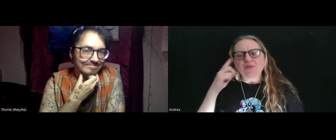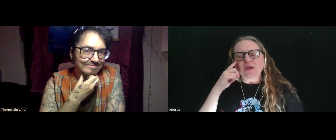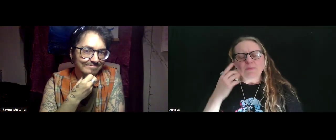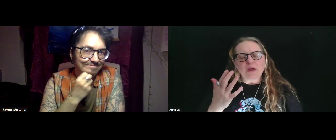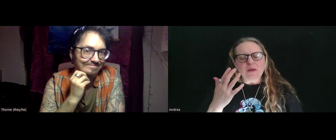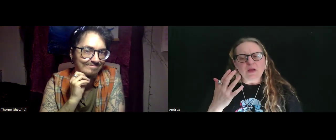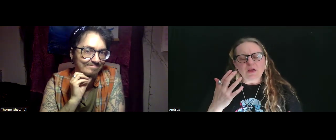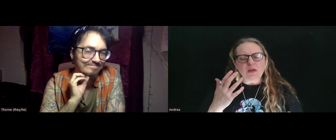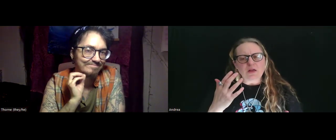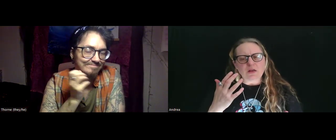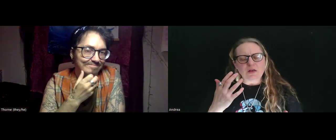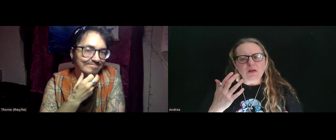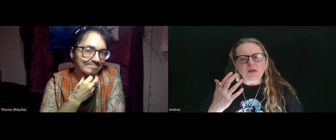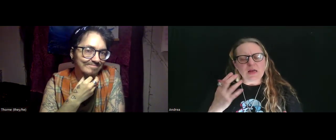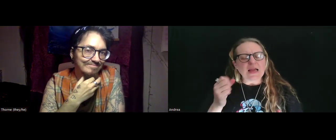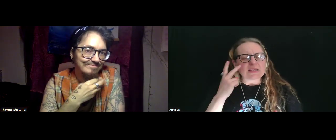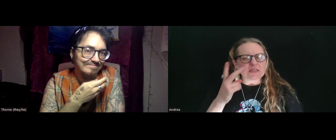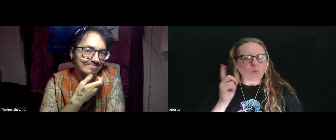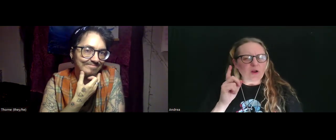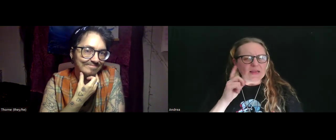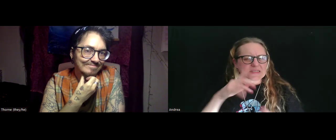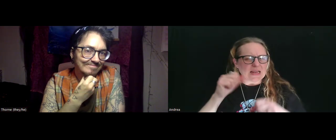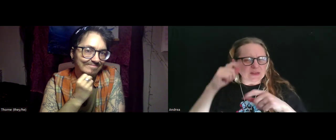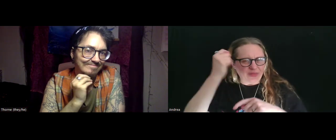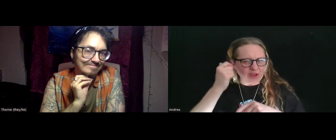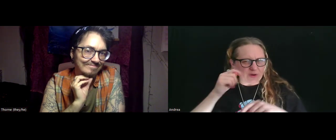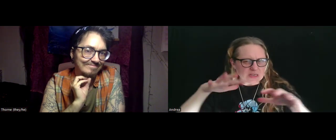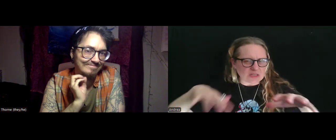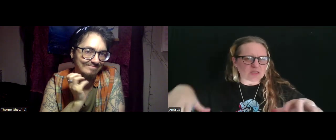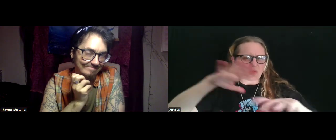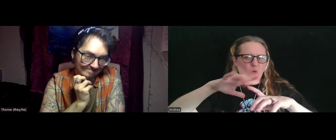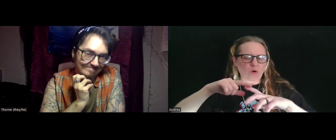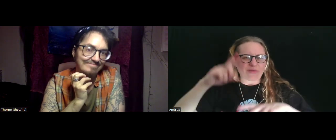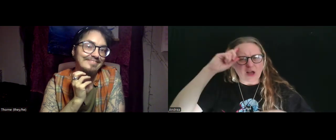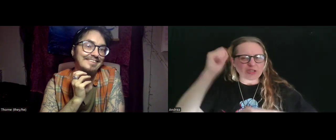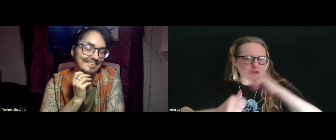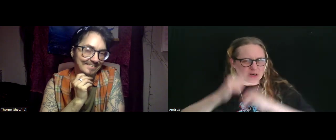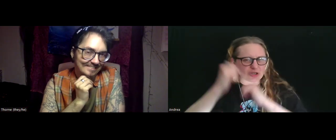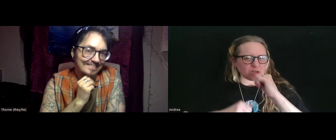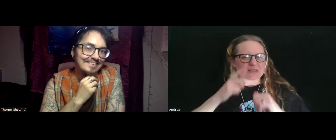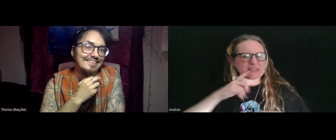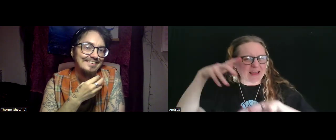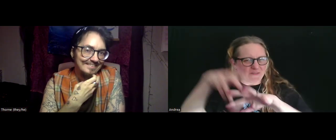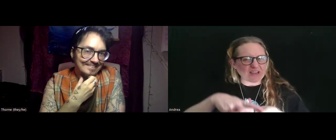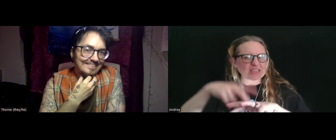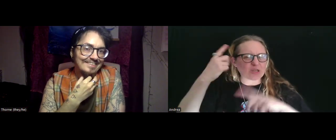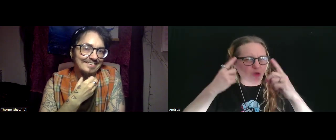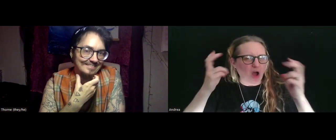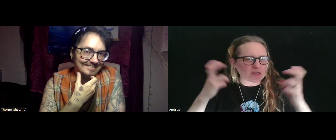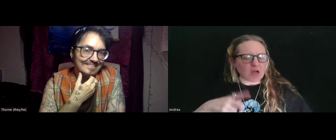think maybe, yeah, I can see where they take theories or thought structures because it's like fixed thought. So